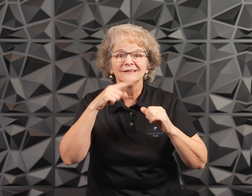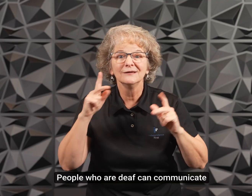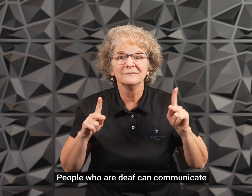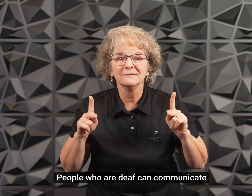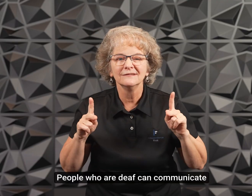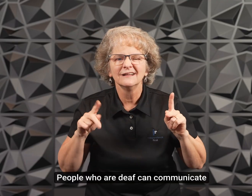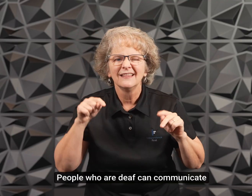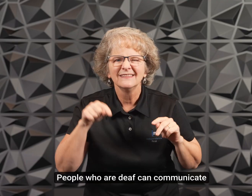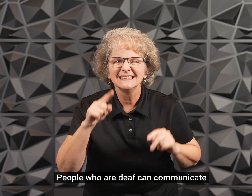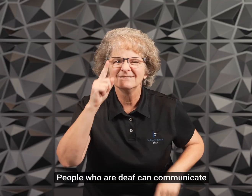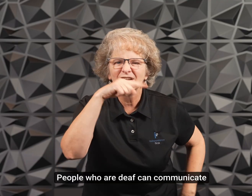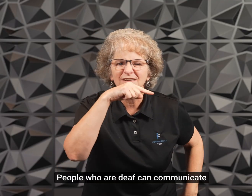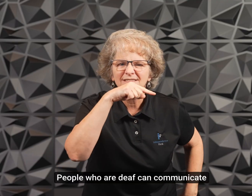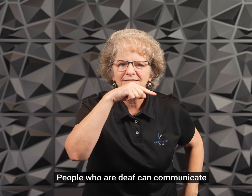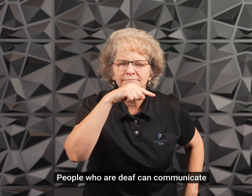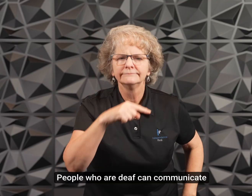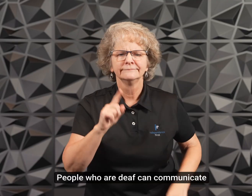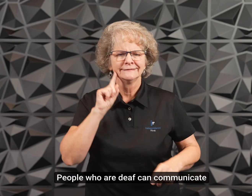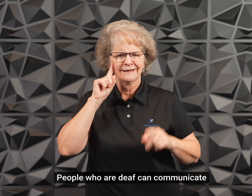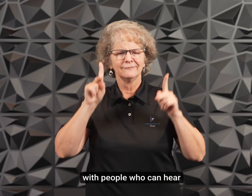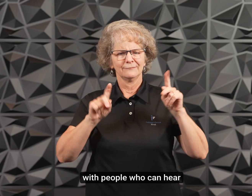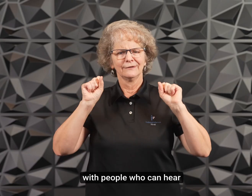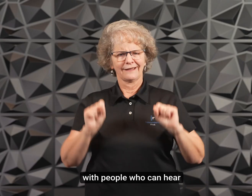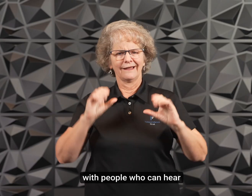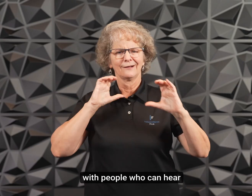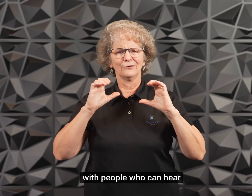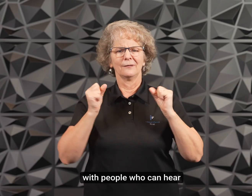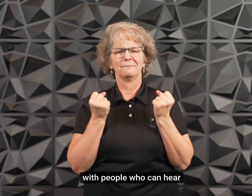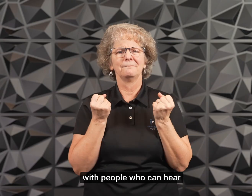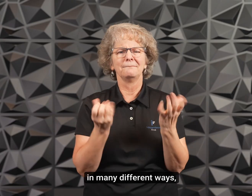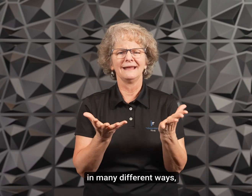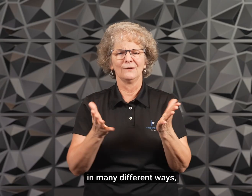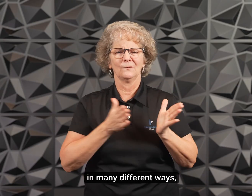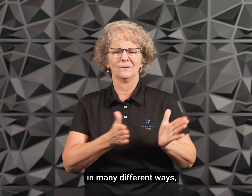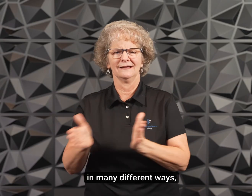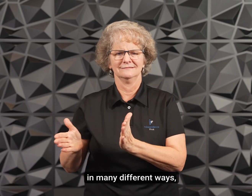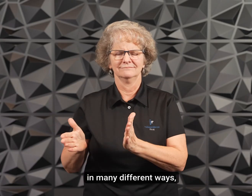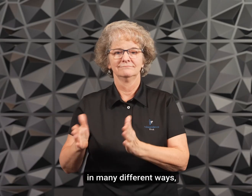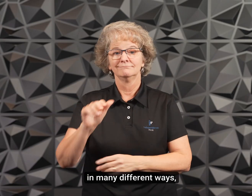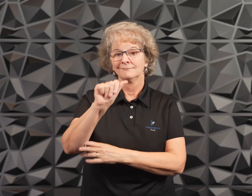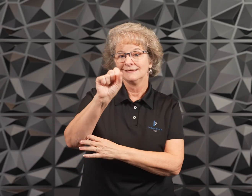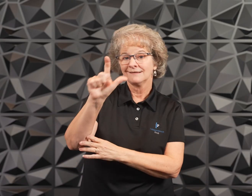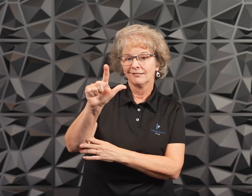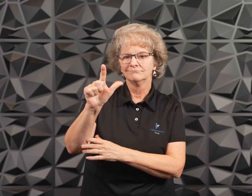People who are deaf can communicate with people who can hear in many different ways,